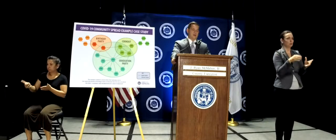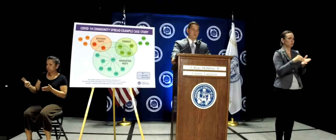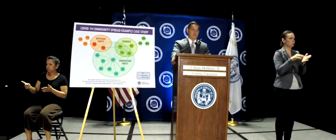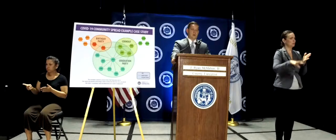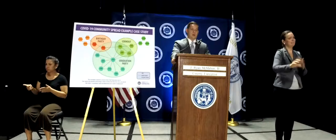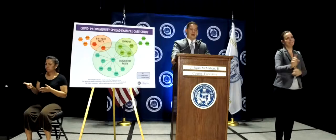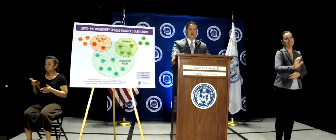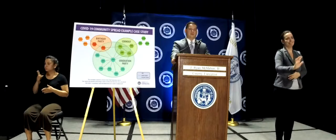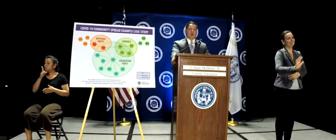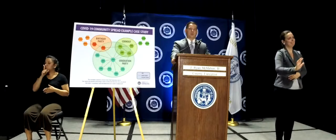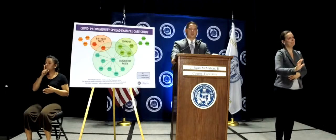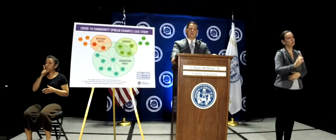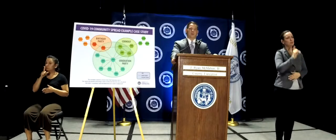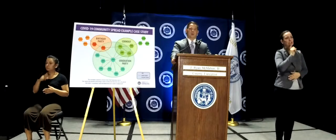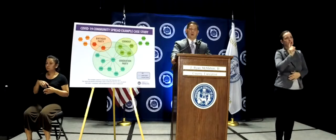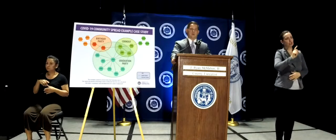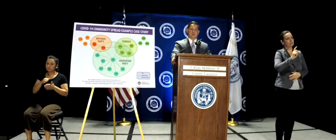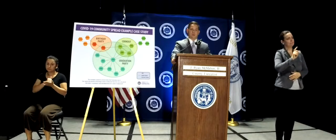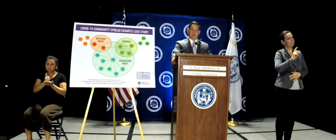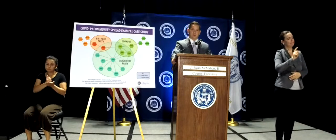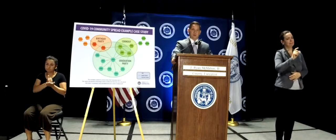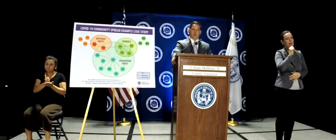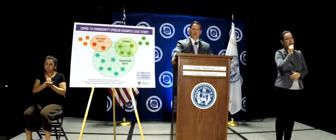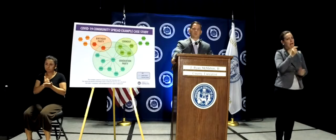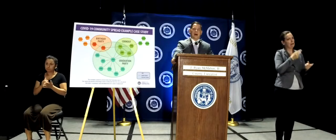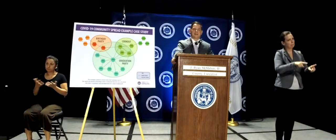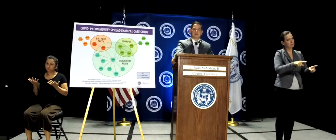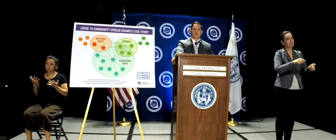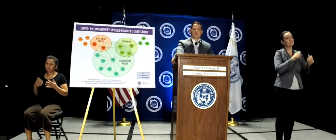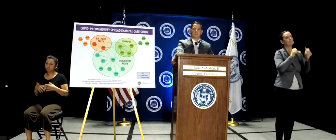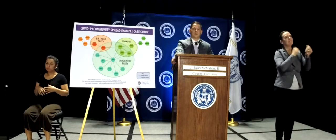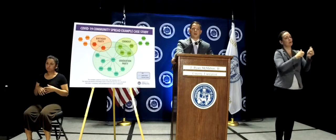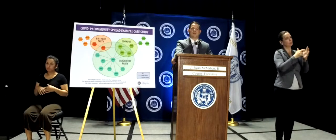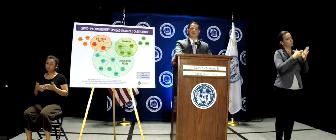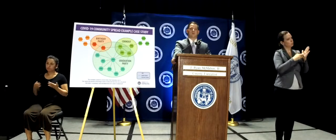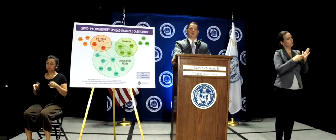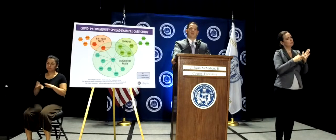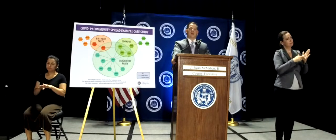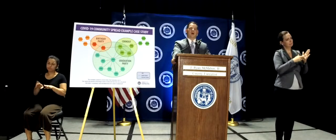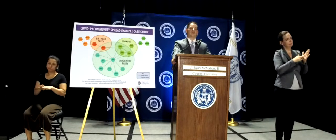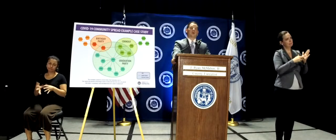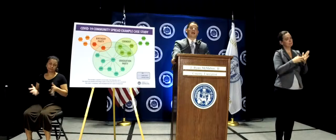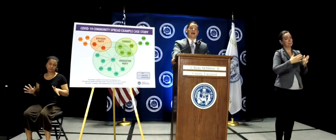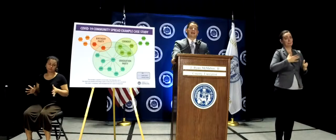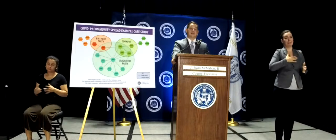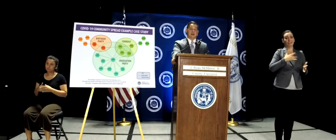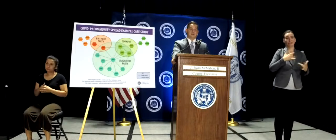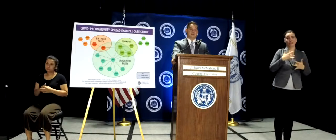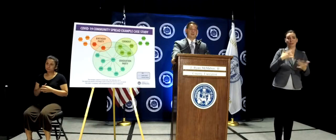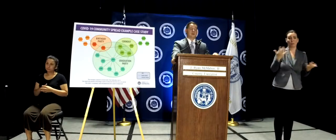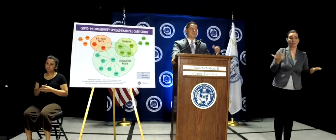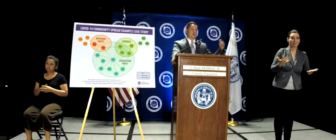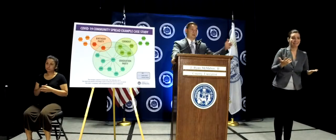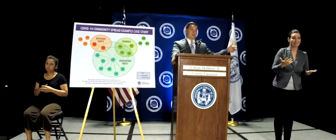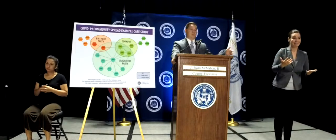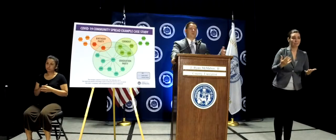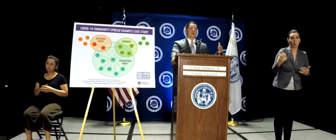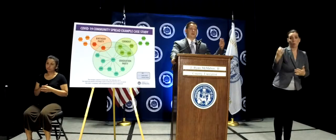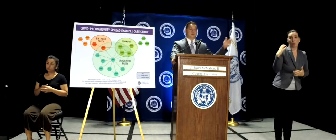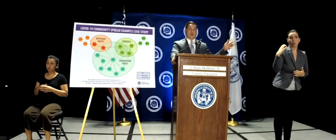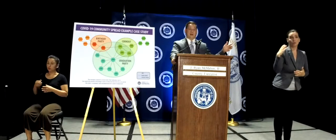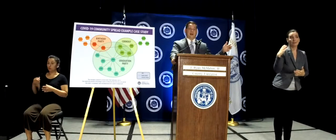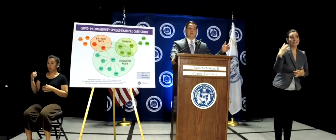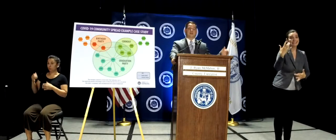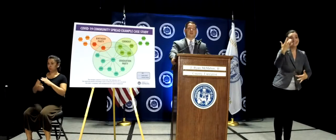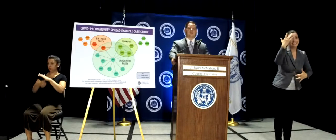you have a lot of young people around somebody who was positive, and were they all direct contacts? Meaning we